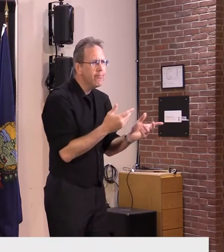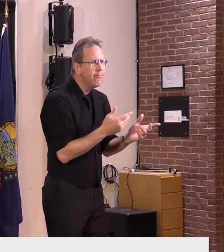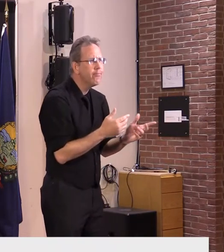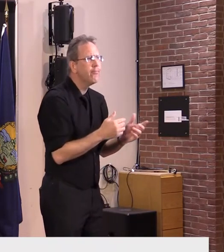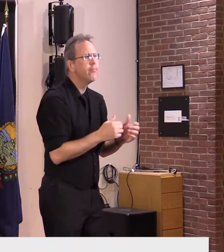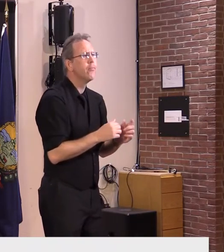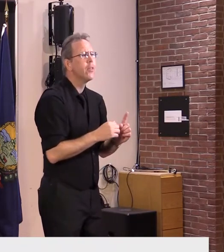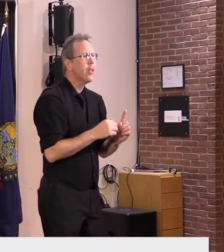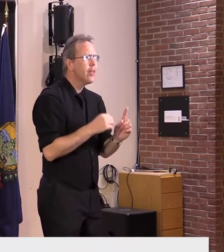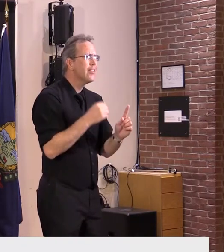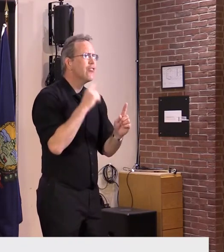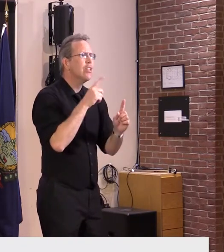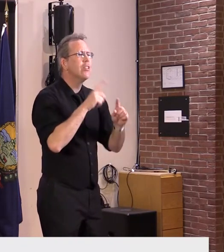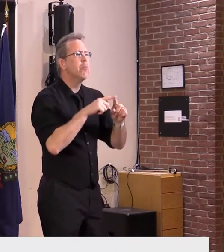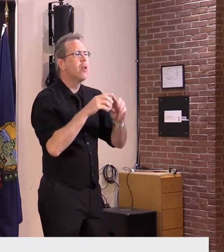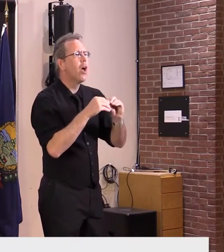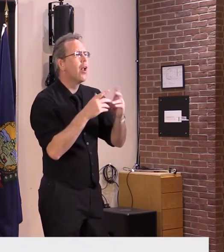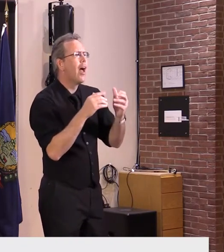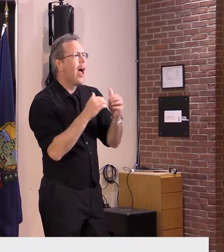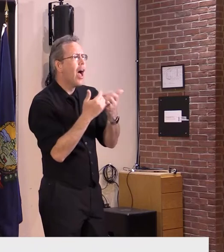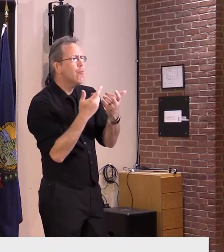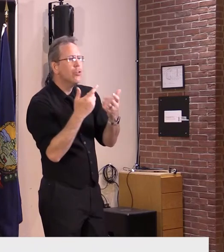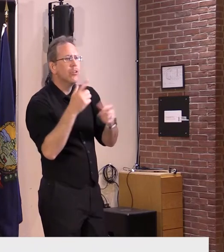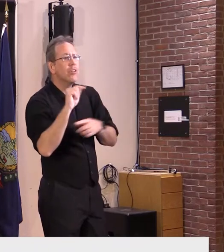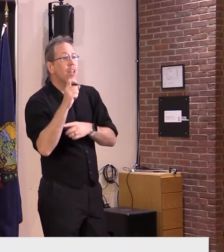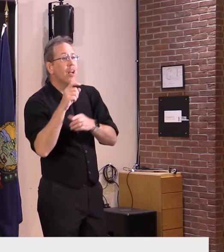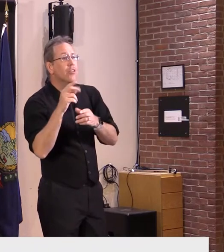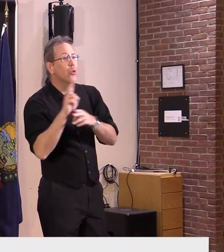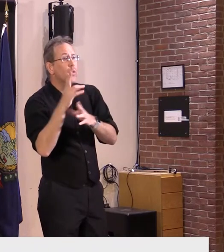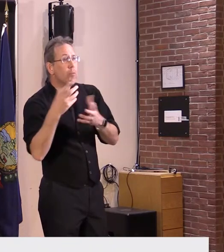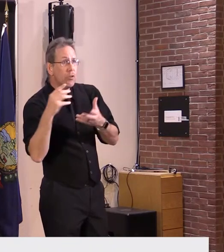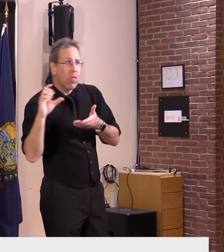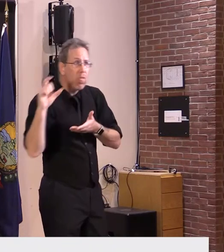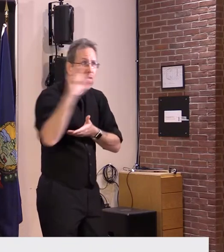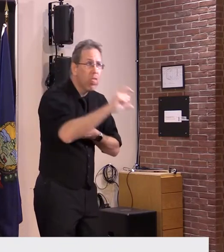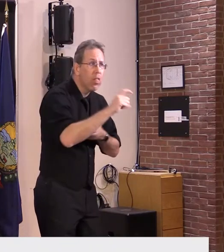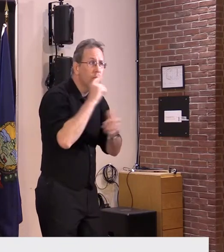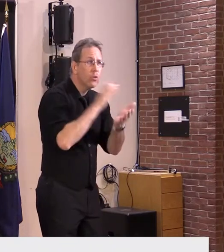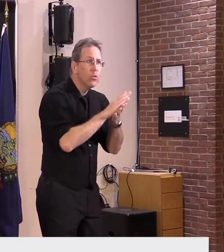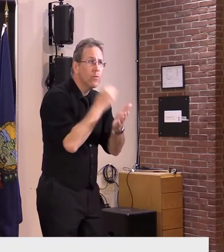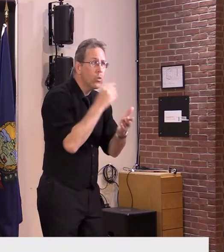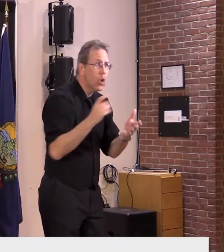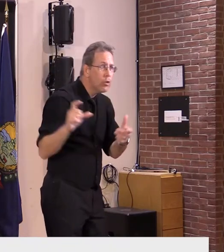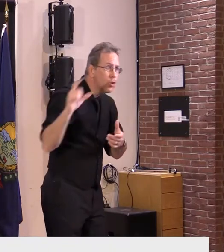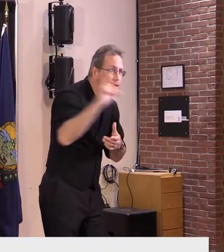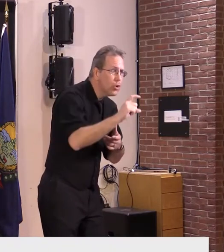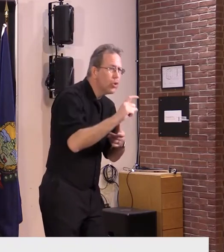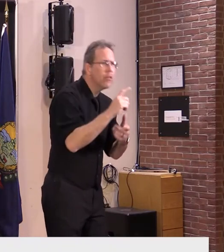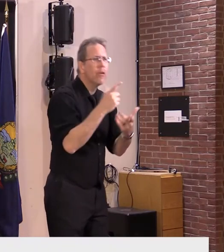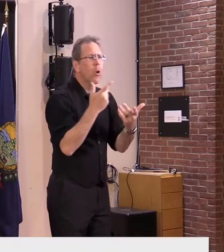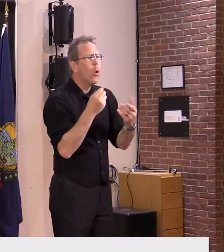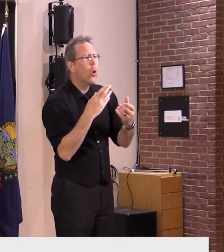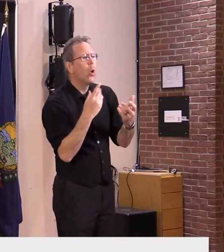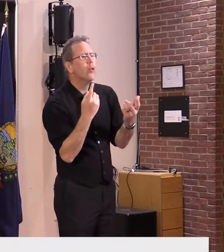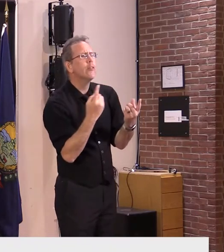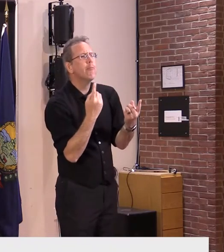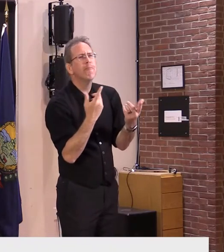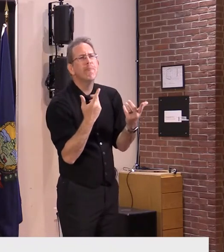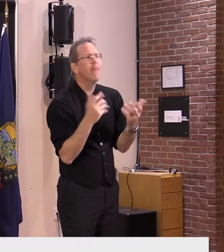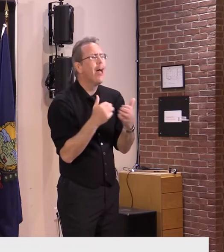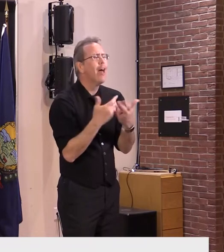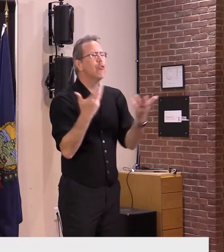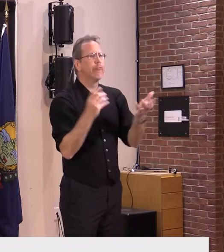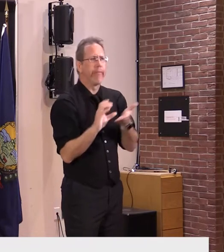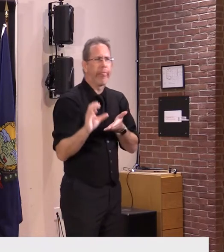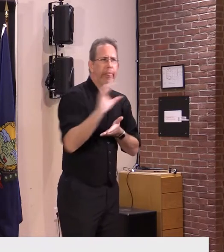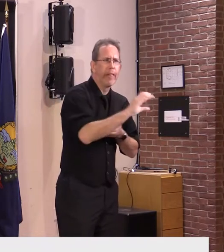what tax you use, the consumption taxes or something, that could possibly